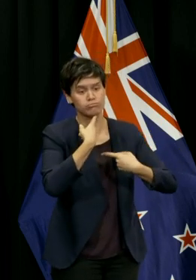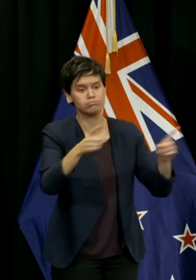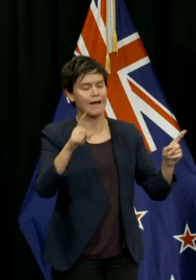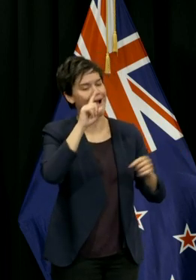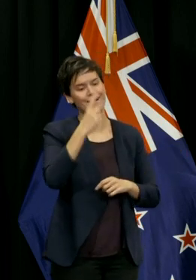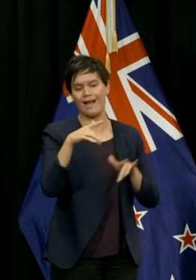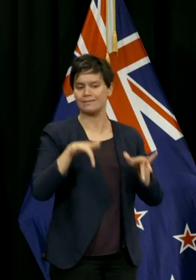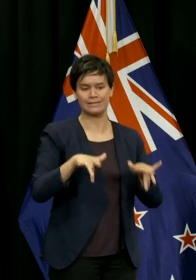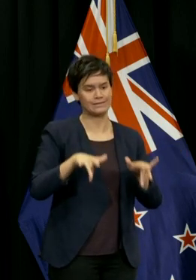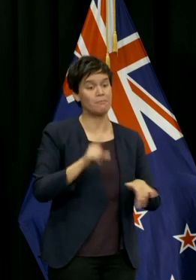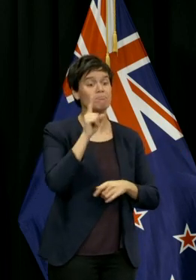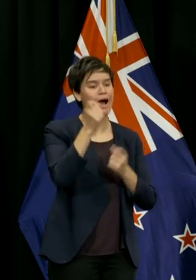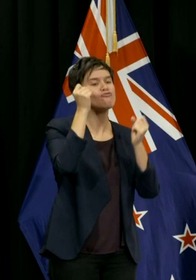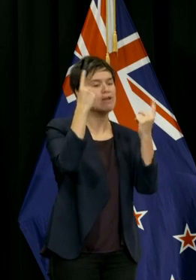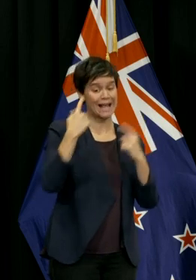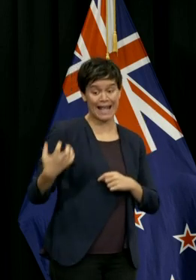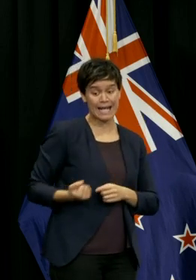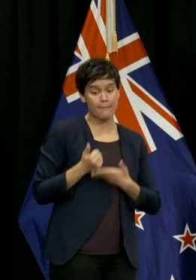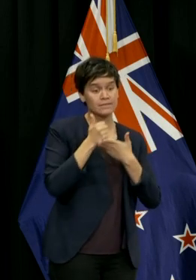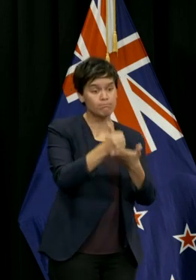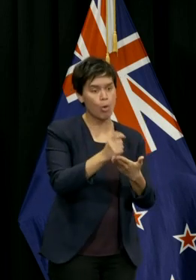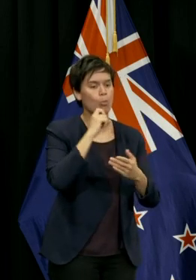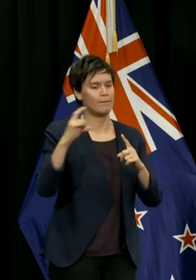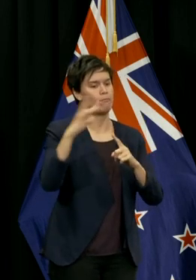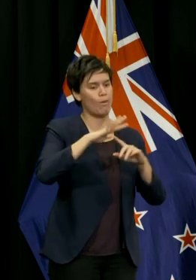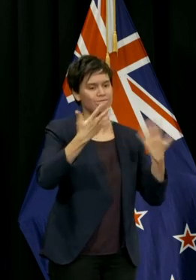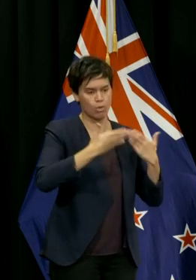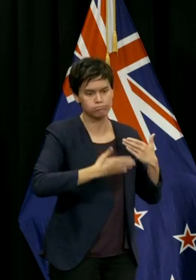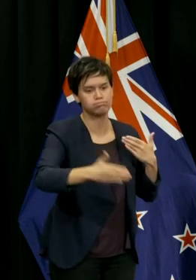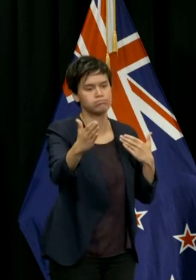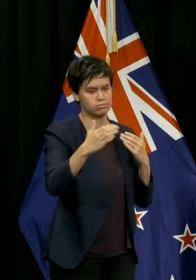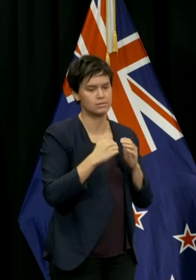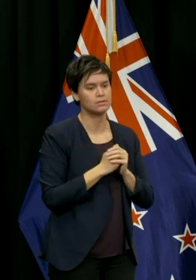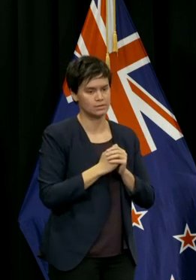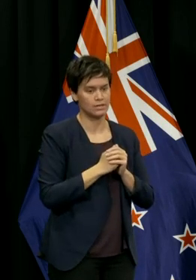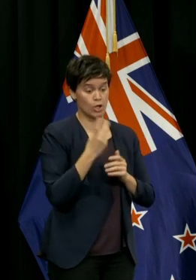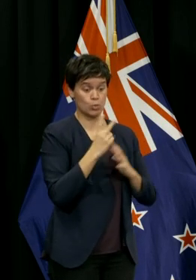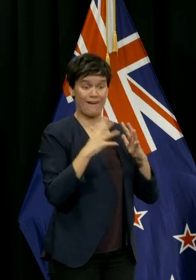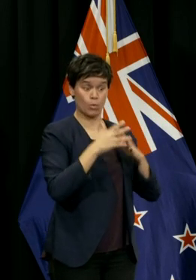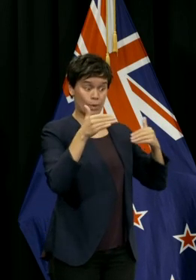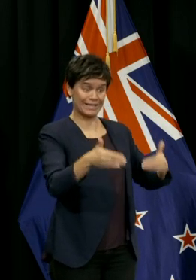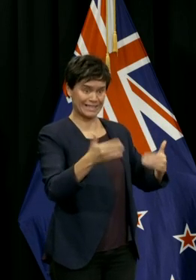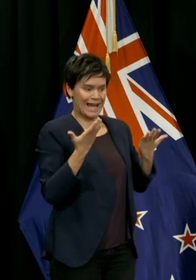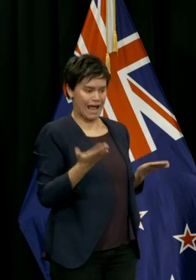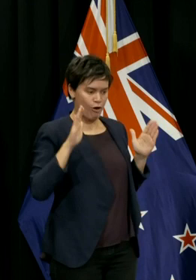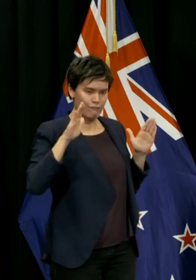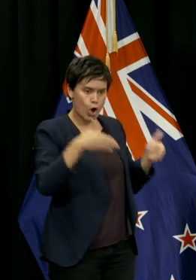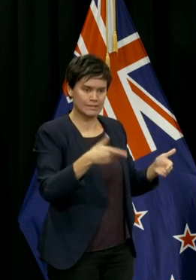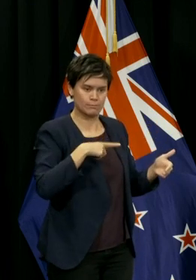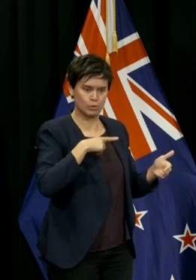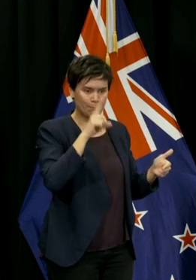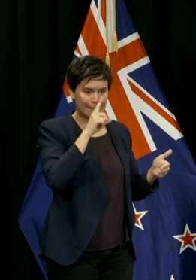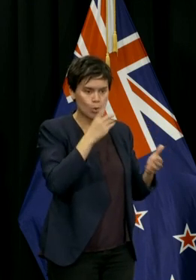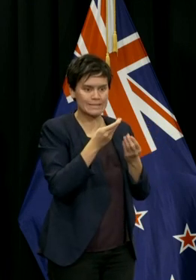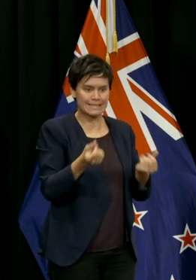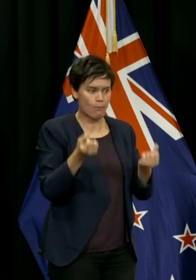income support is going to be an important issue over the coming months. Doesn't help immediate needs though, and that needs to be where our focus is right now, the people who are immediately